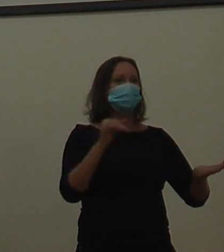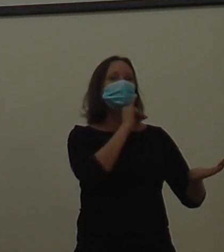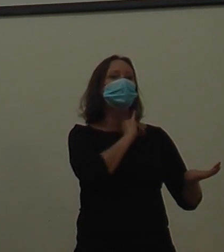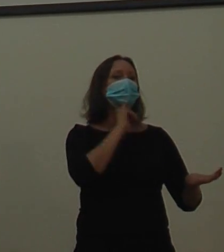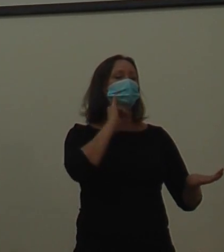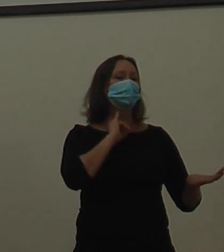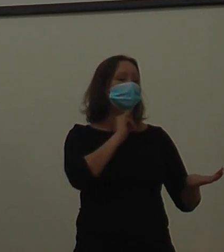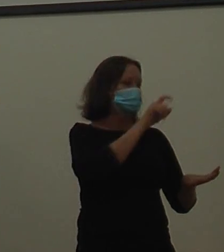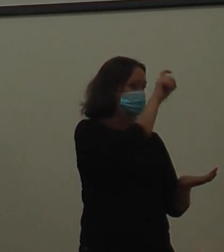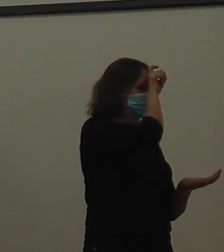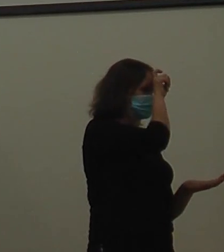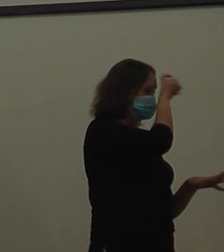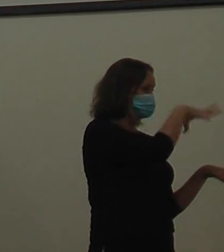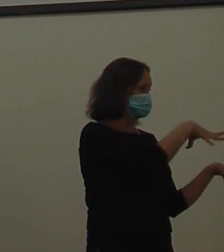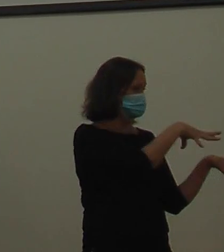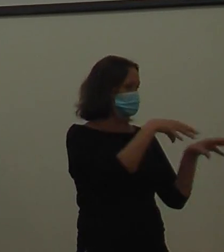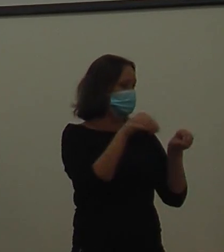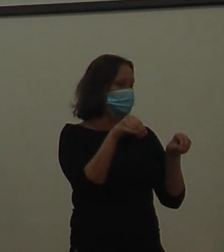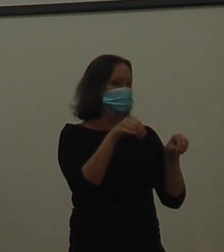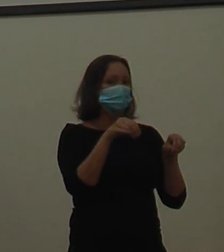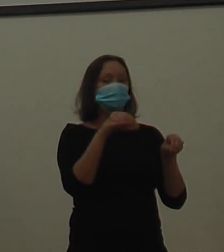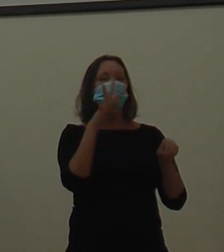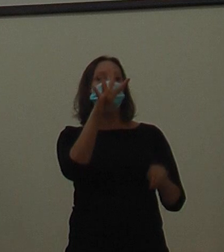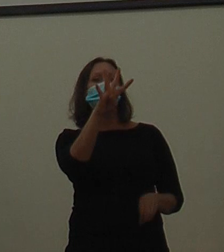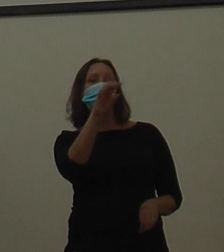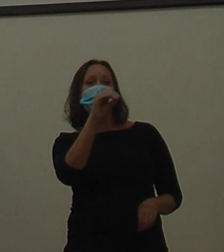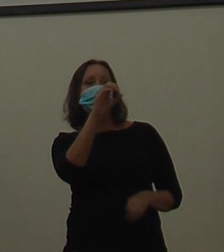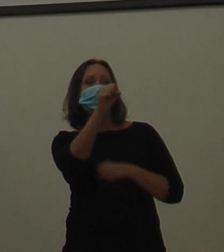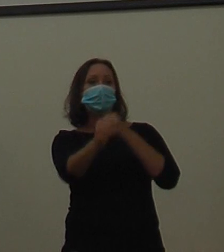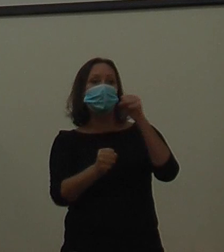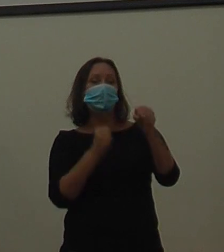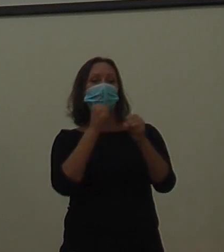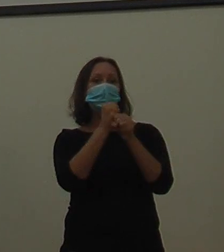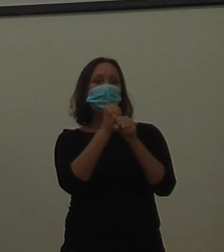40 years wandering in the wilderness.